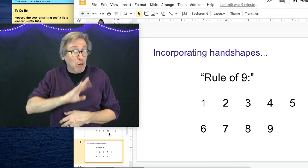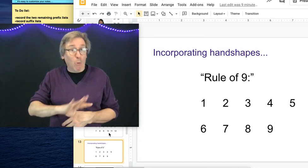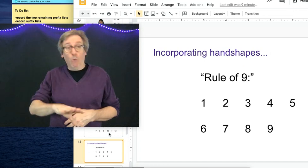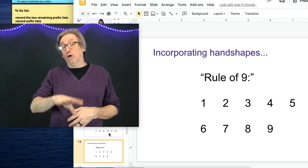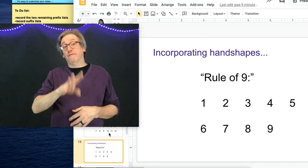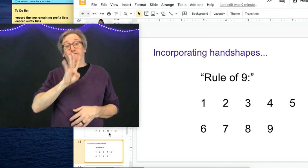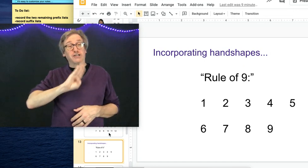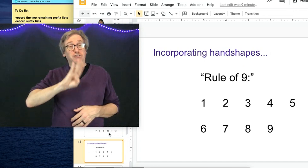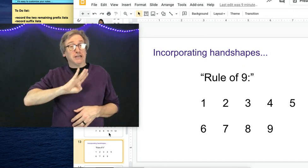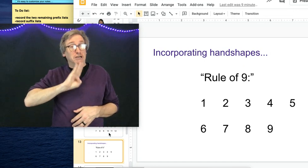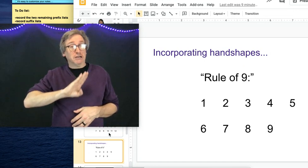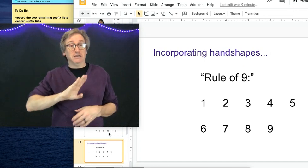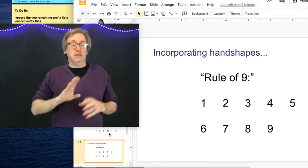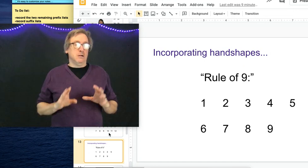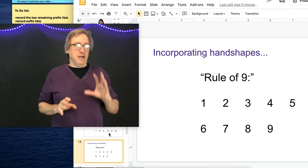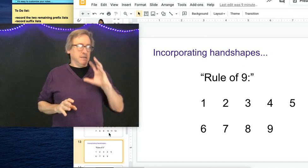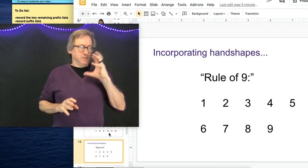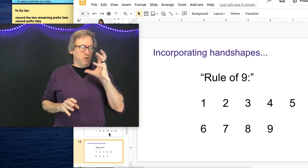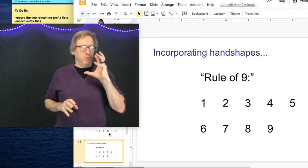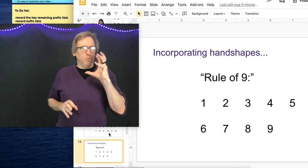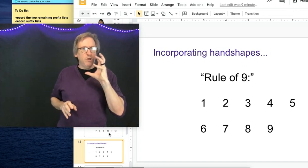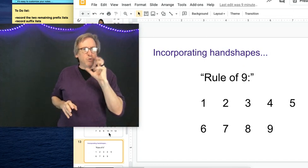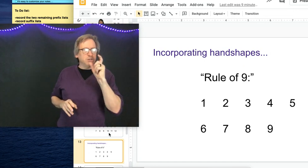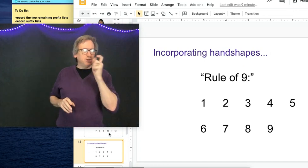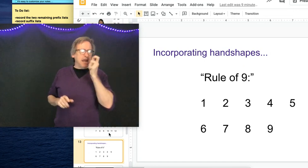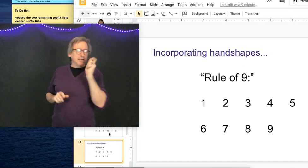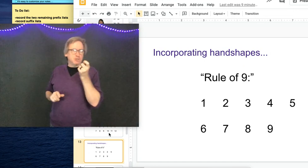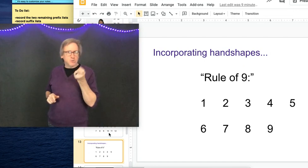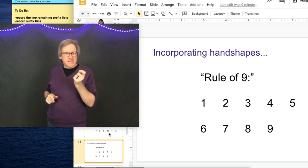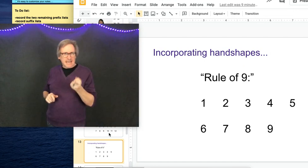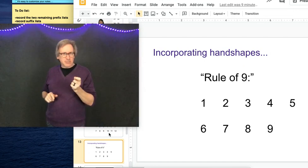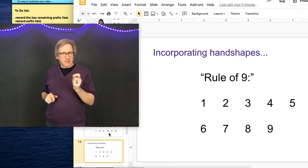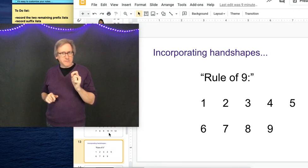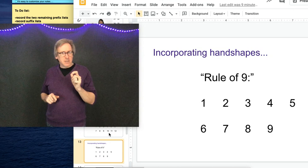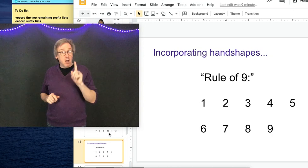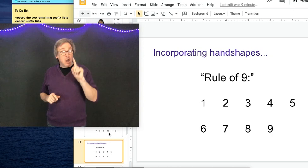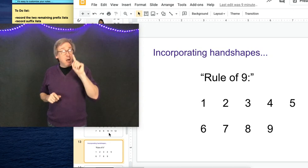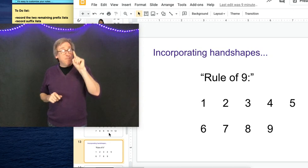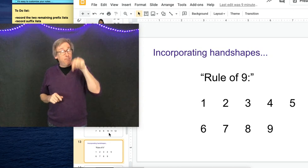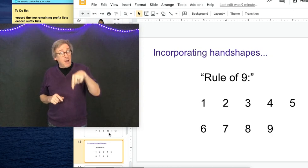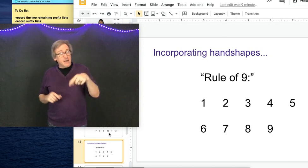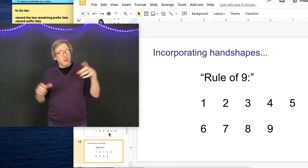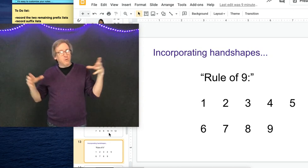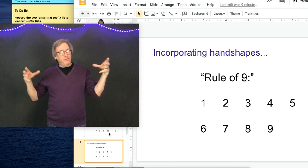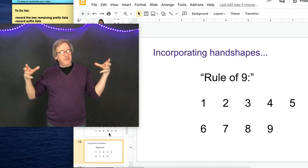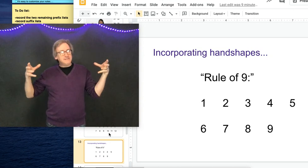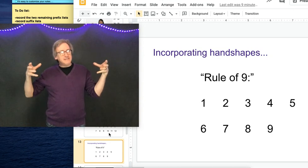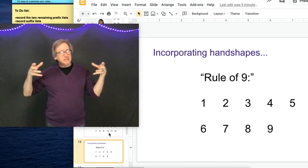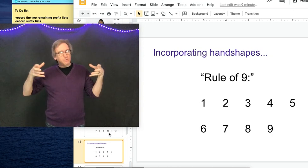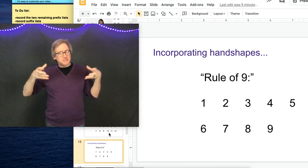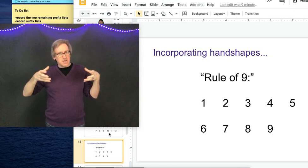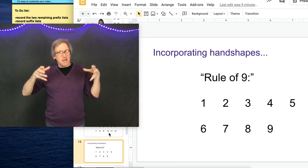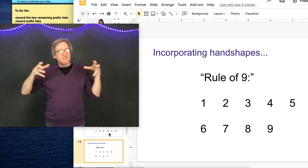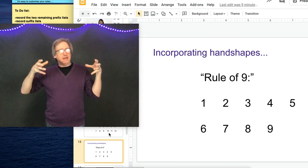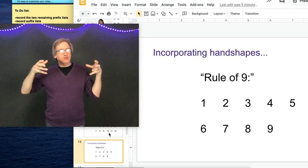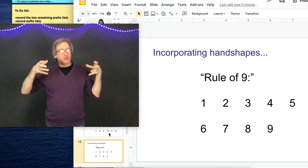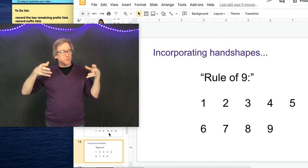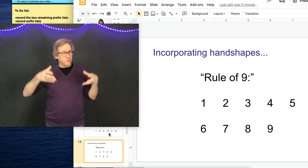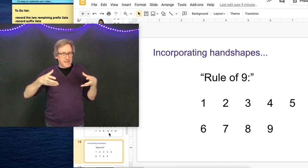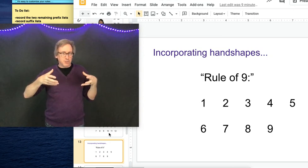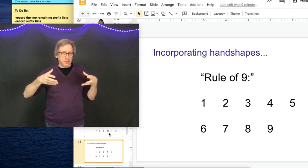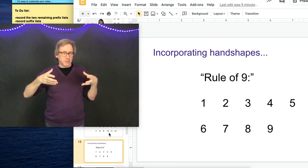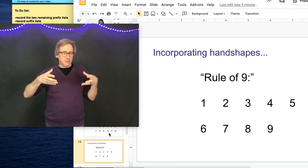bitch or frustration, right? So we wouldn't change those handshapes. But things that deal with time